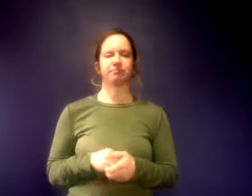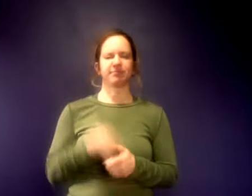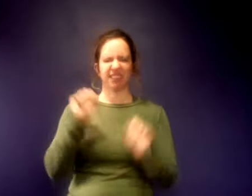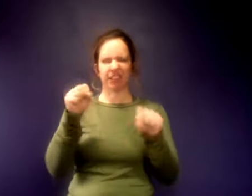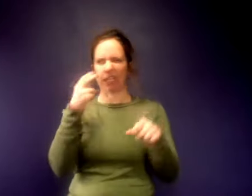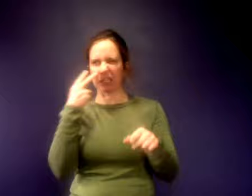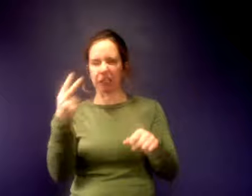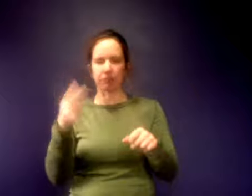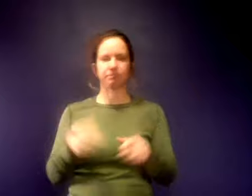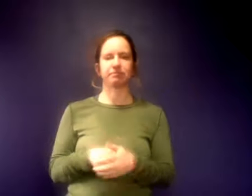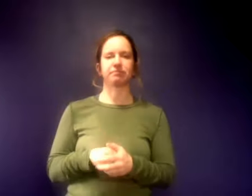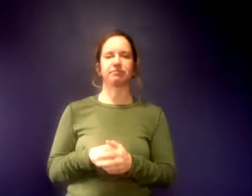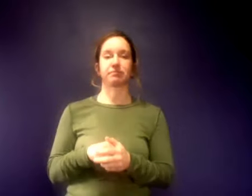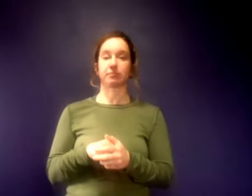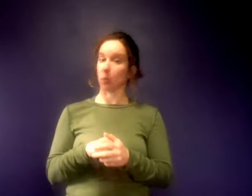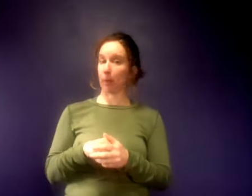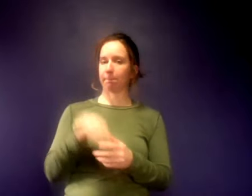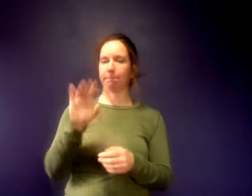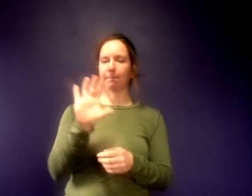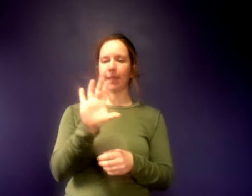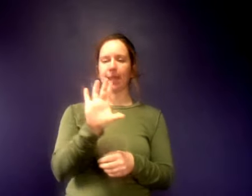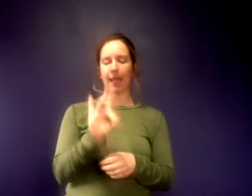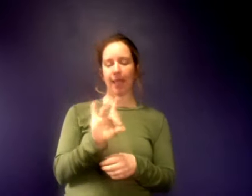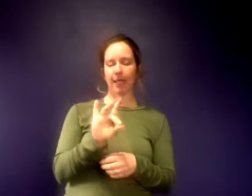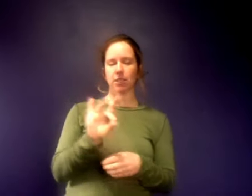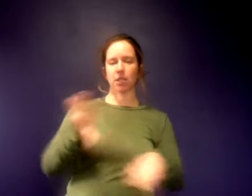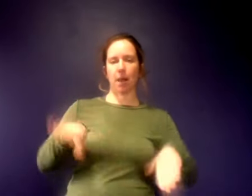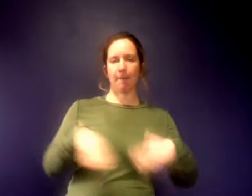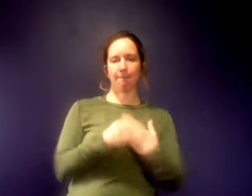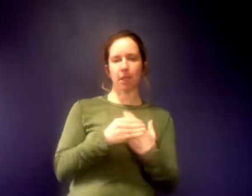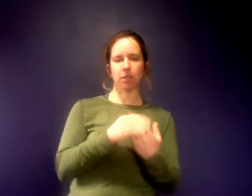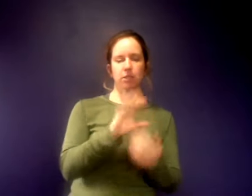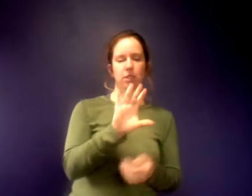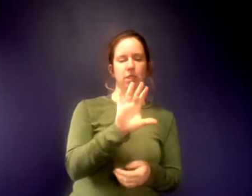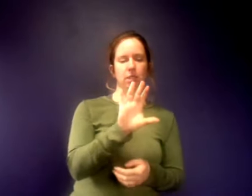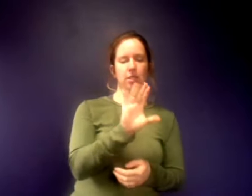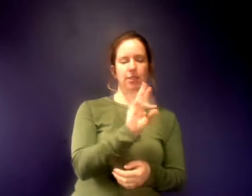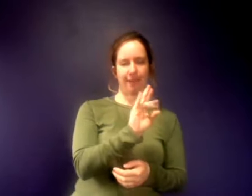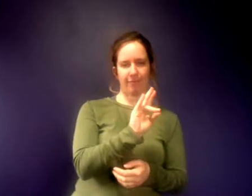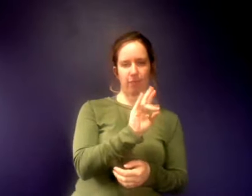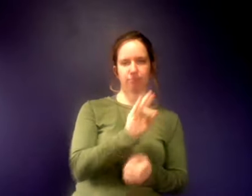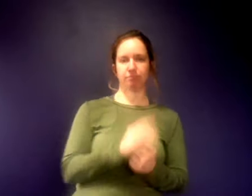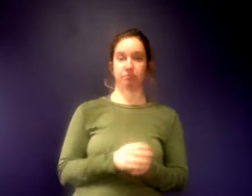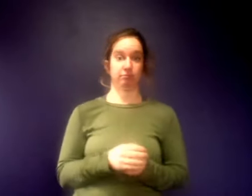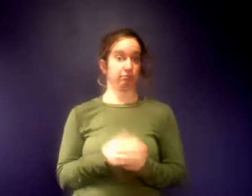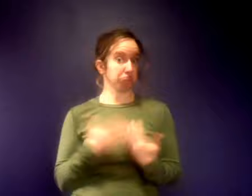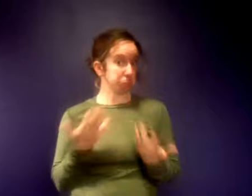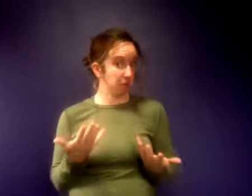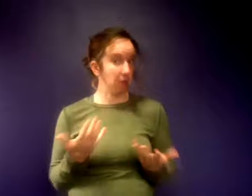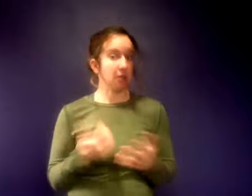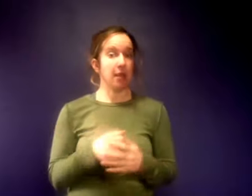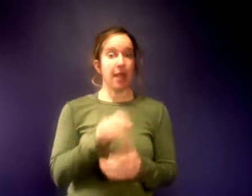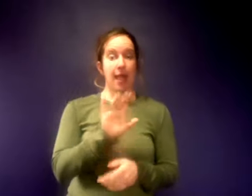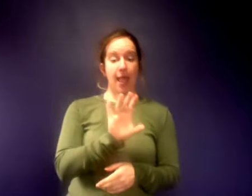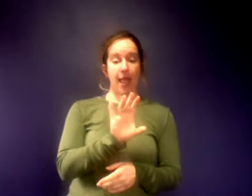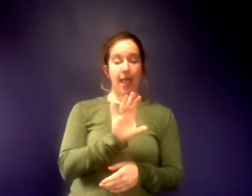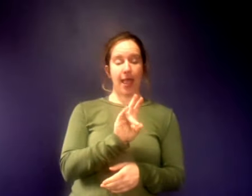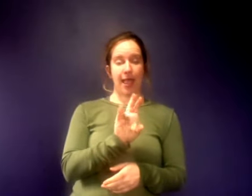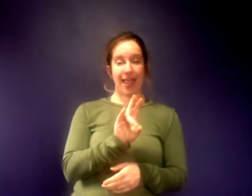8 plus 7? Well, if you can still read this, 8 is right here, right? We're going to